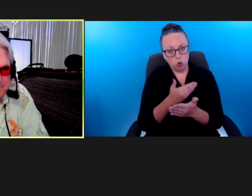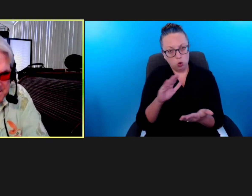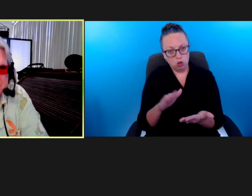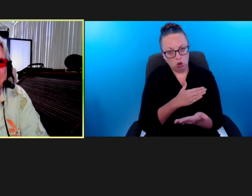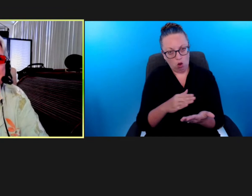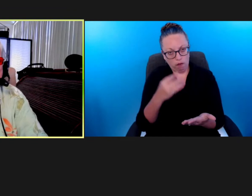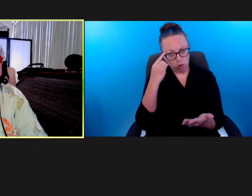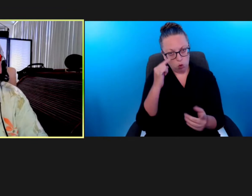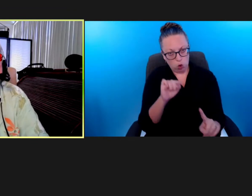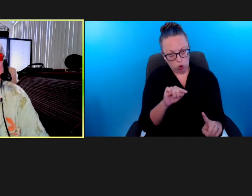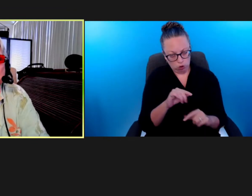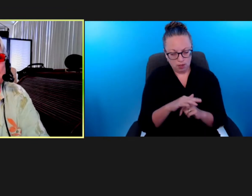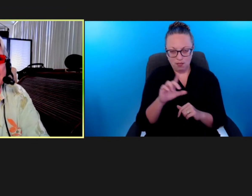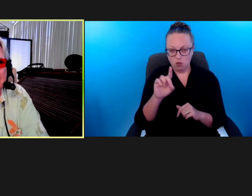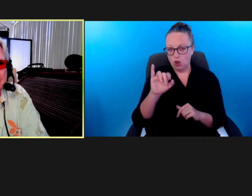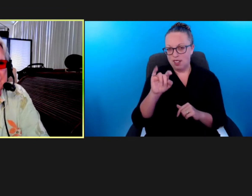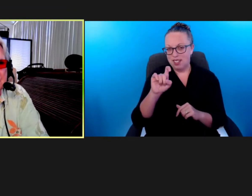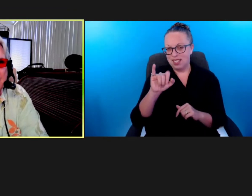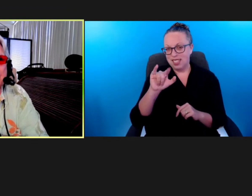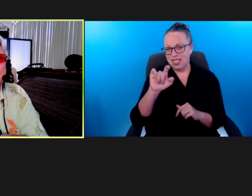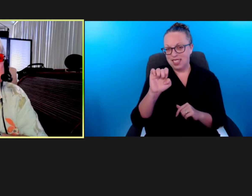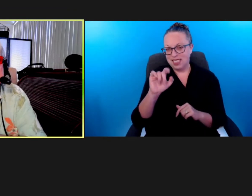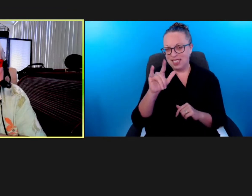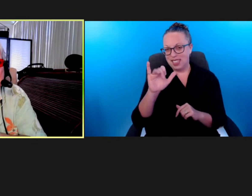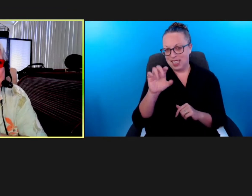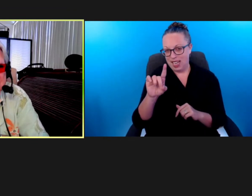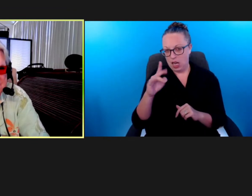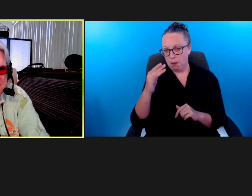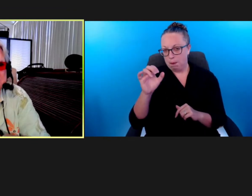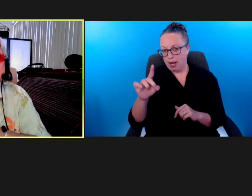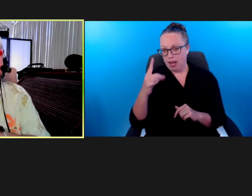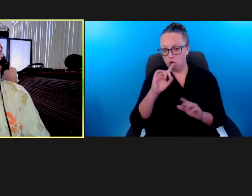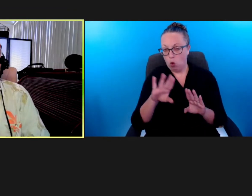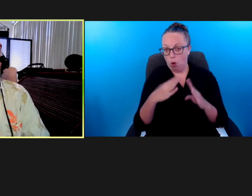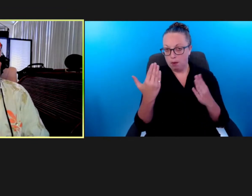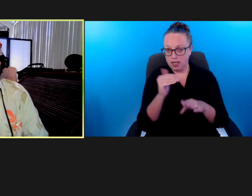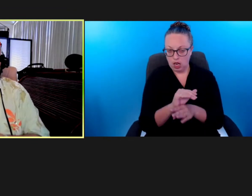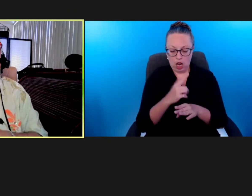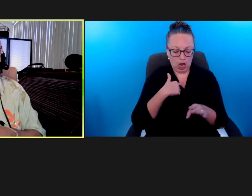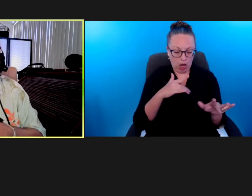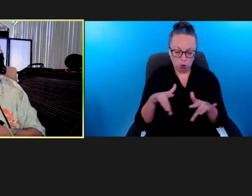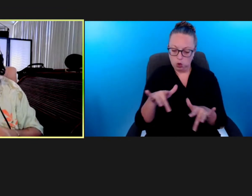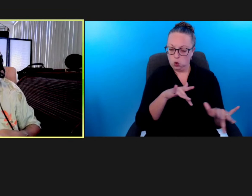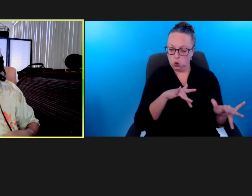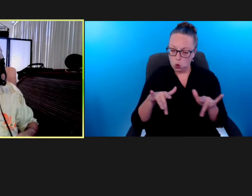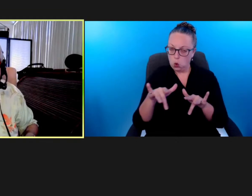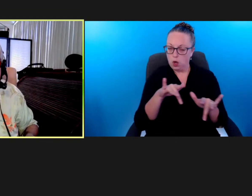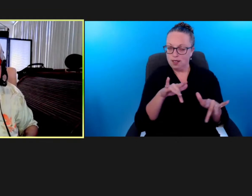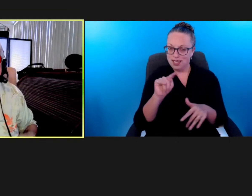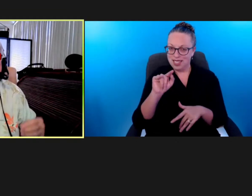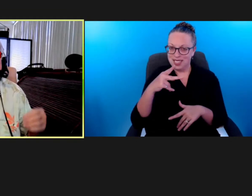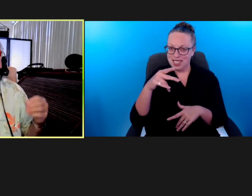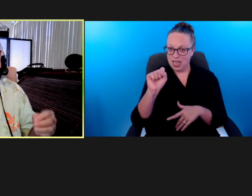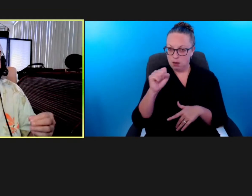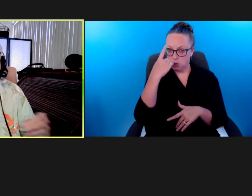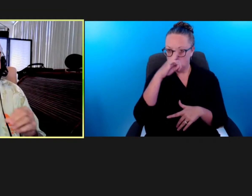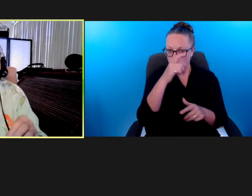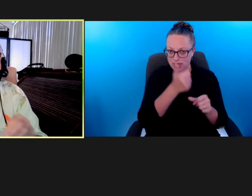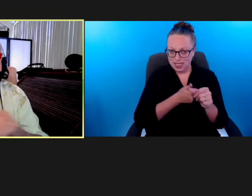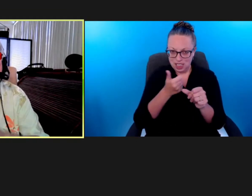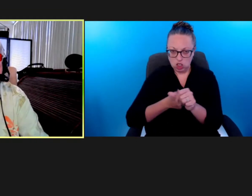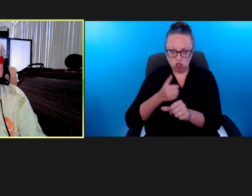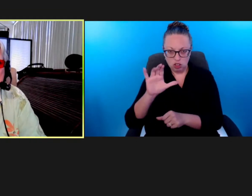the Dixieland Pit Band for opening night. I recorded separate cassette tapes for each cast member. I